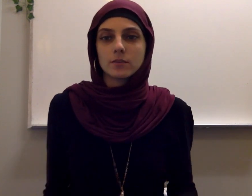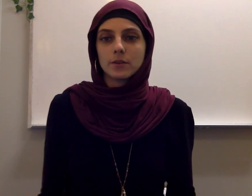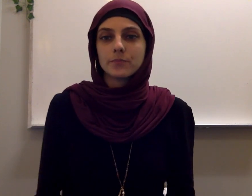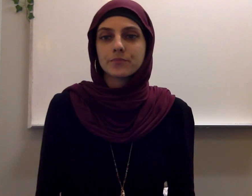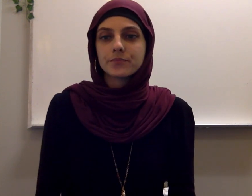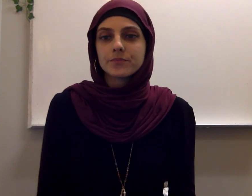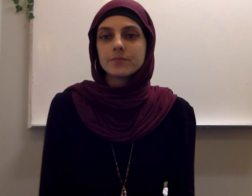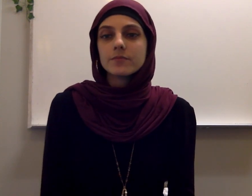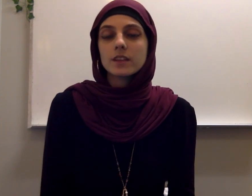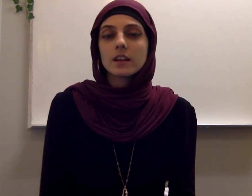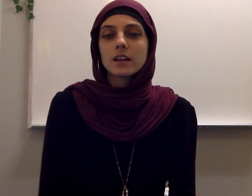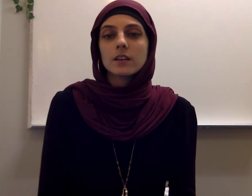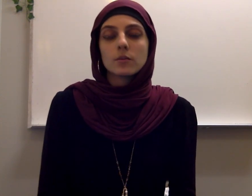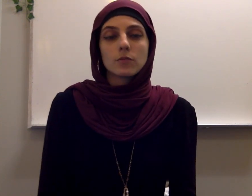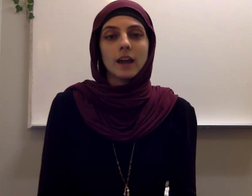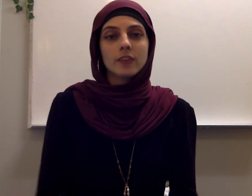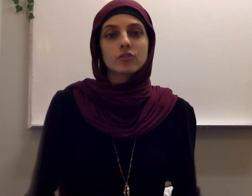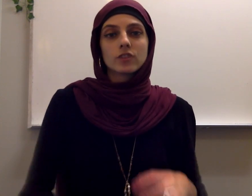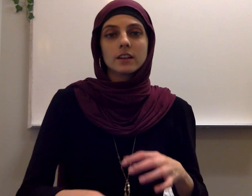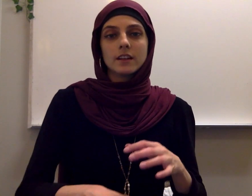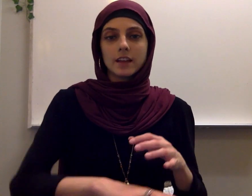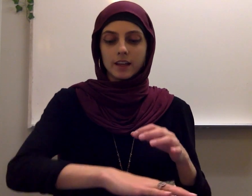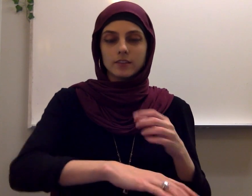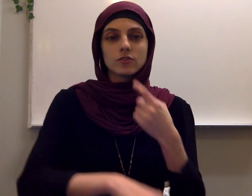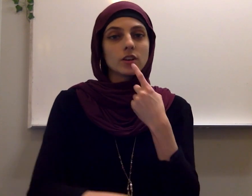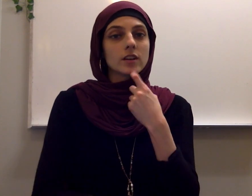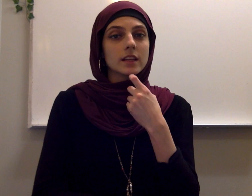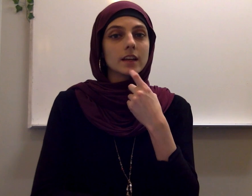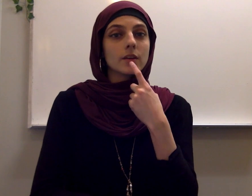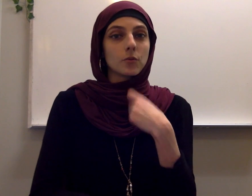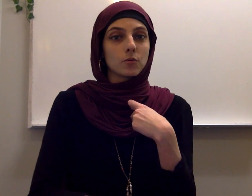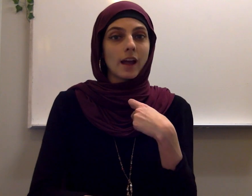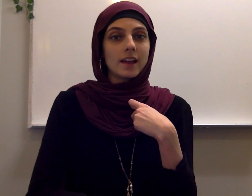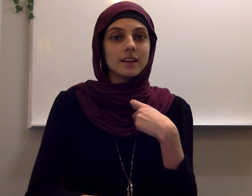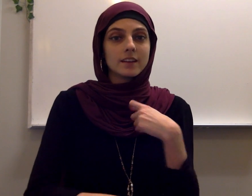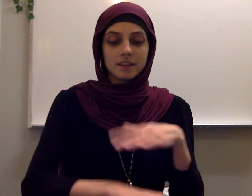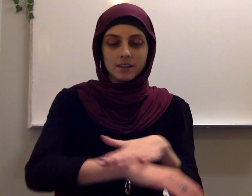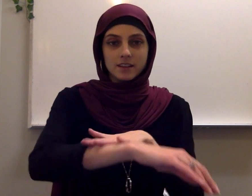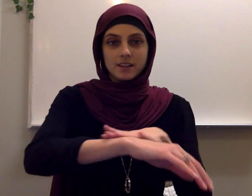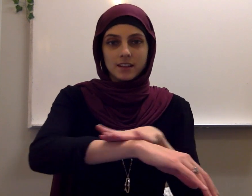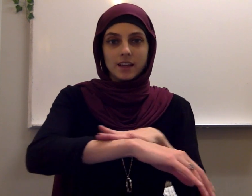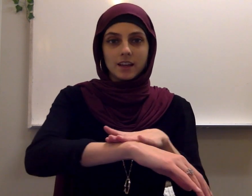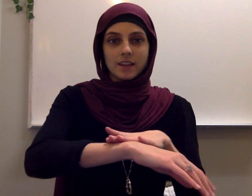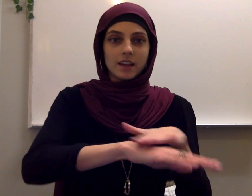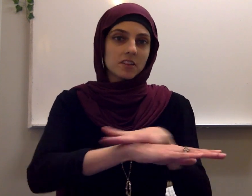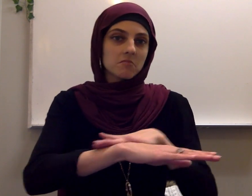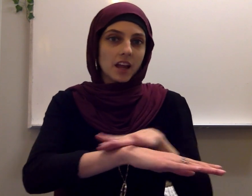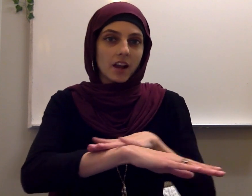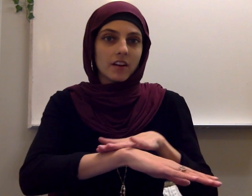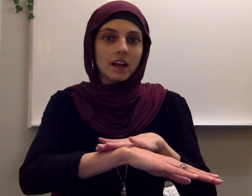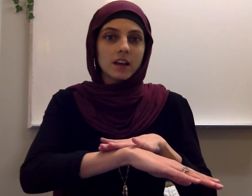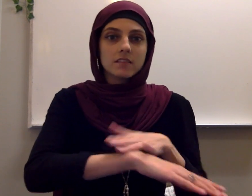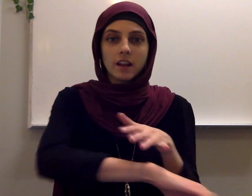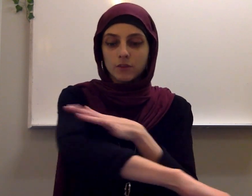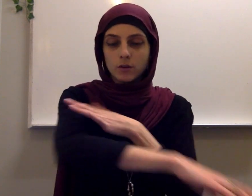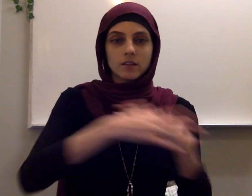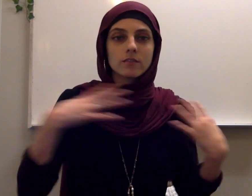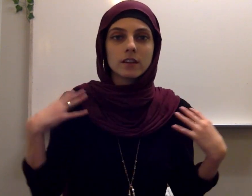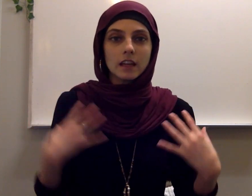well. Rash is generally red and then area. If you can